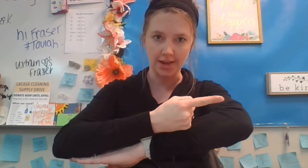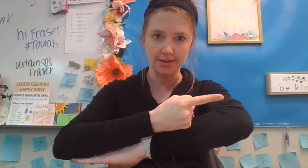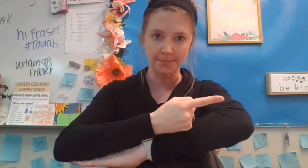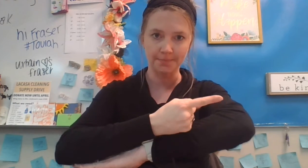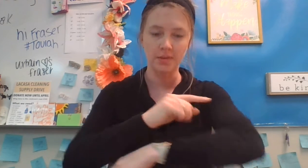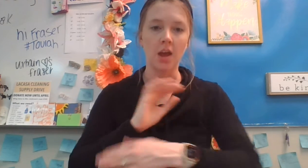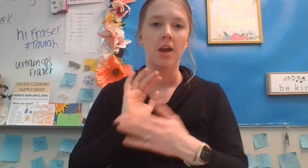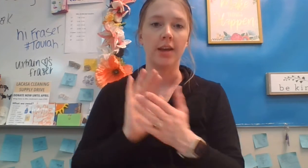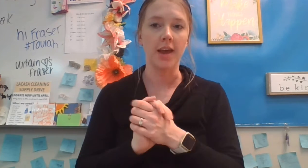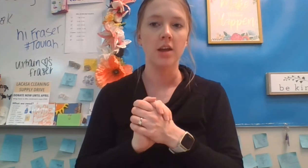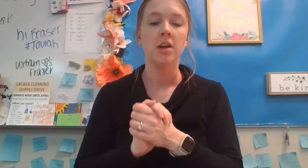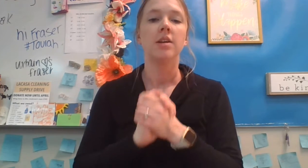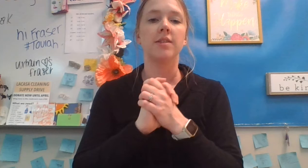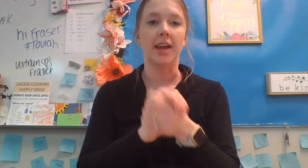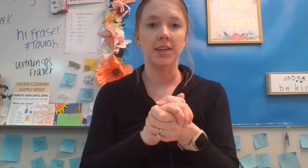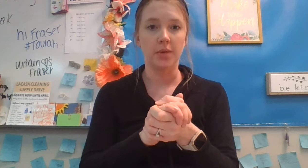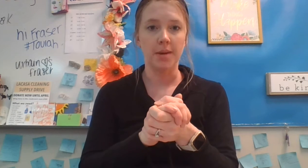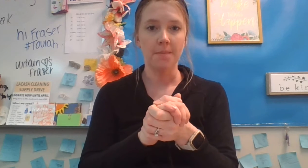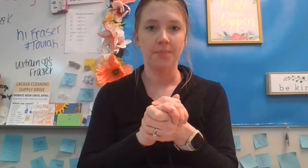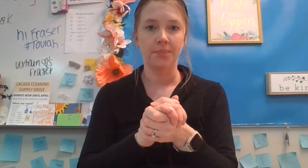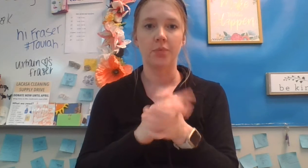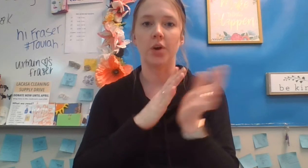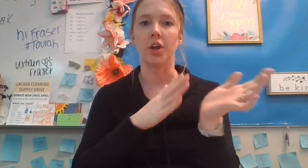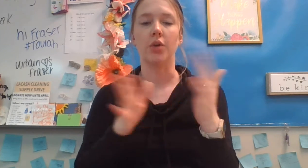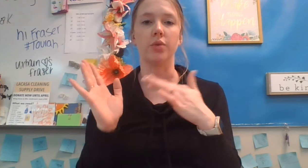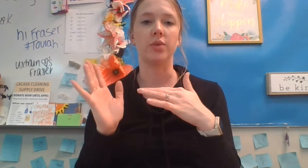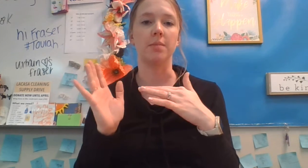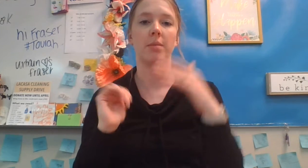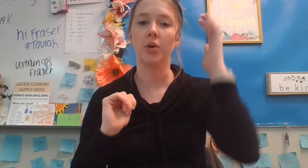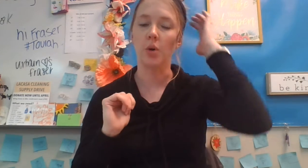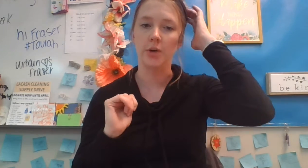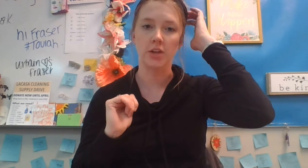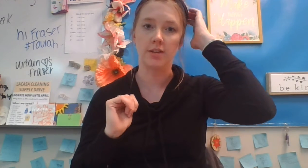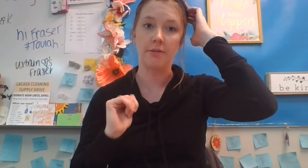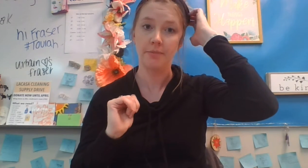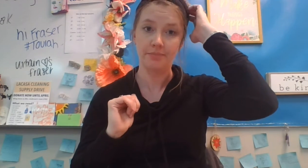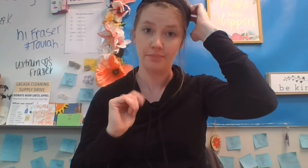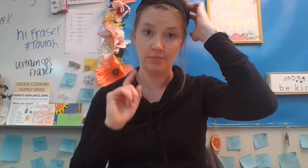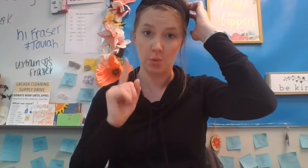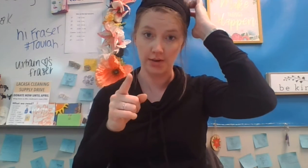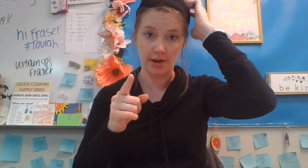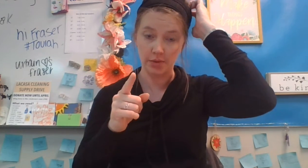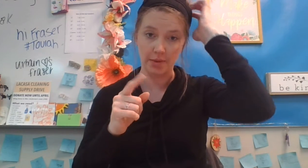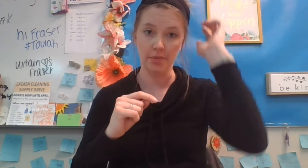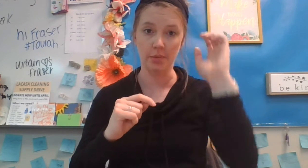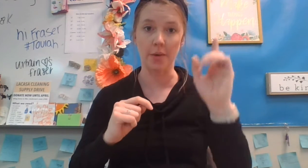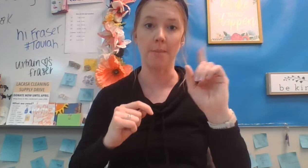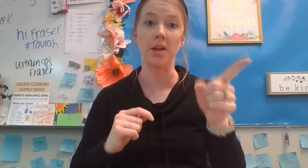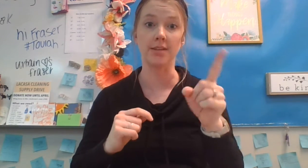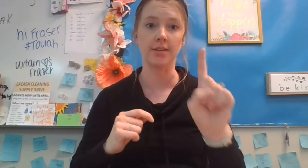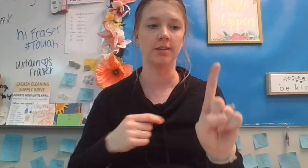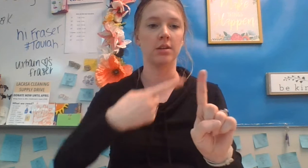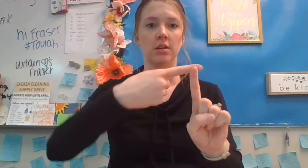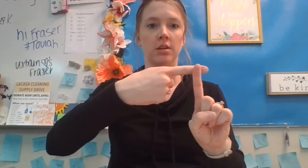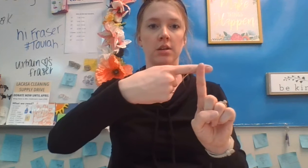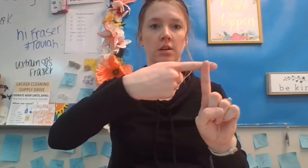days. Okay, sign these with me. We're going to go through some number incorporation stuff. I want you to sign with me. Here we go. Months.